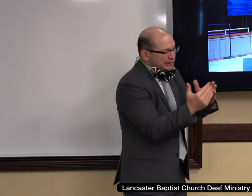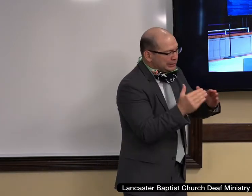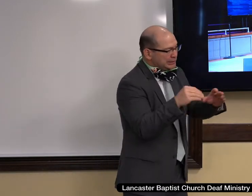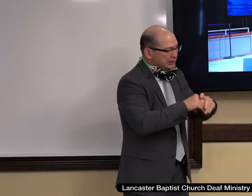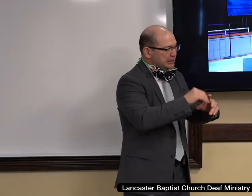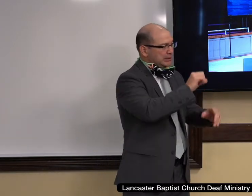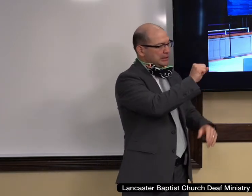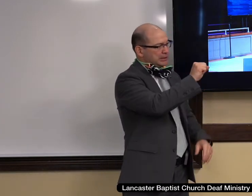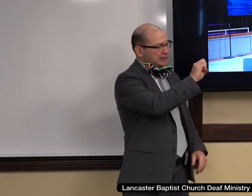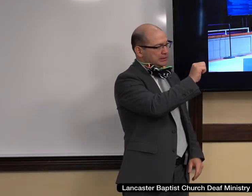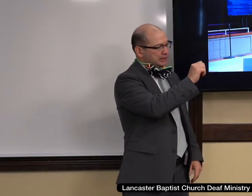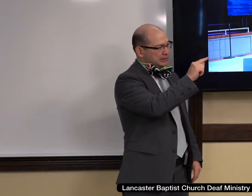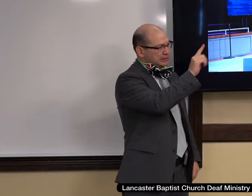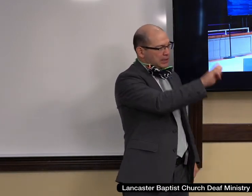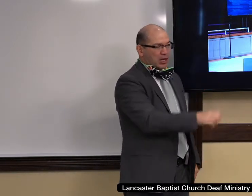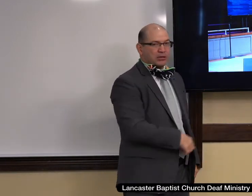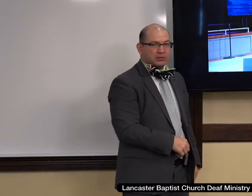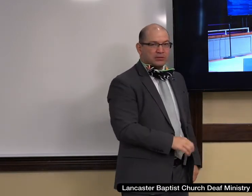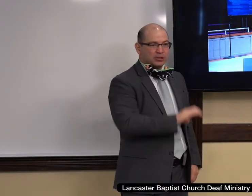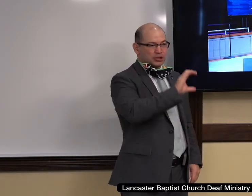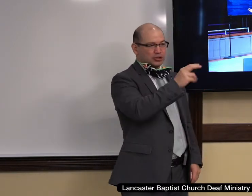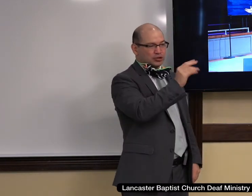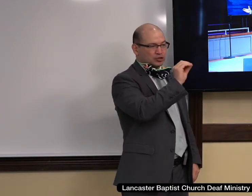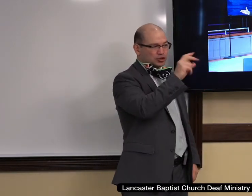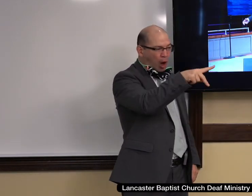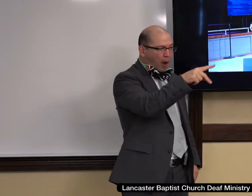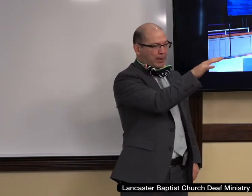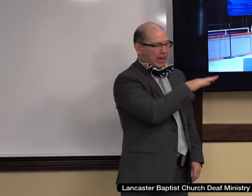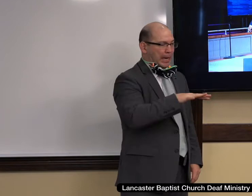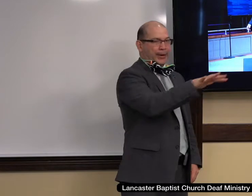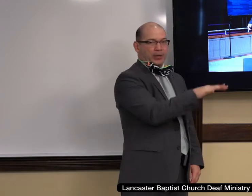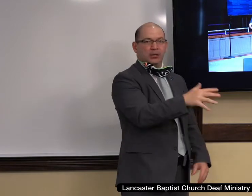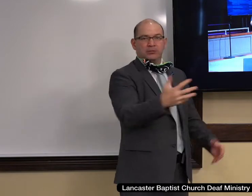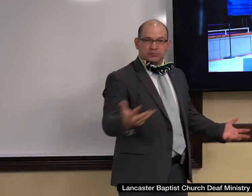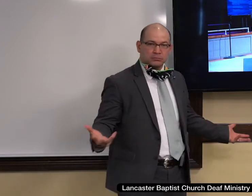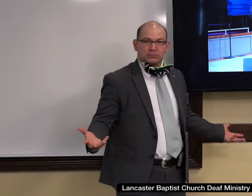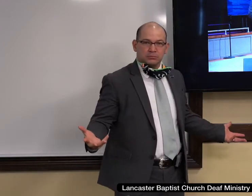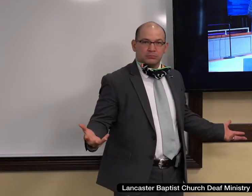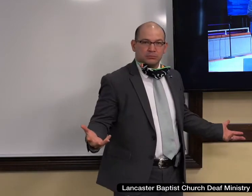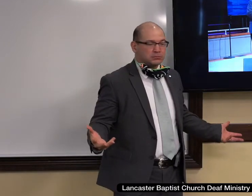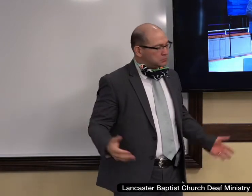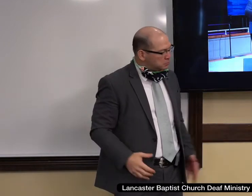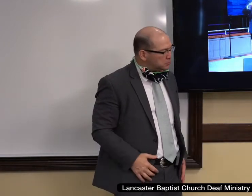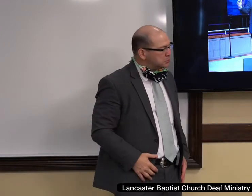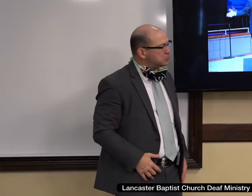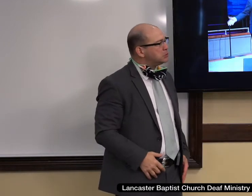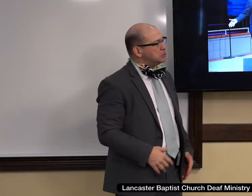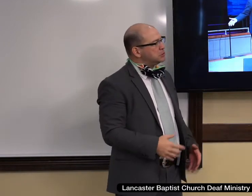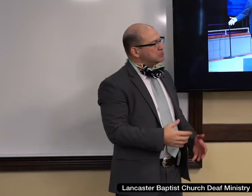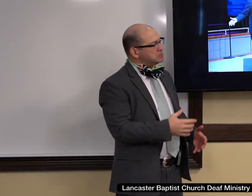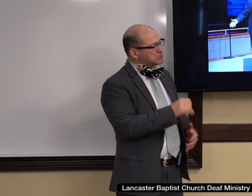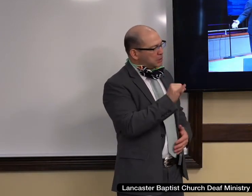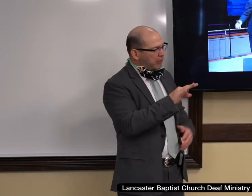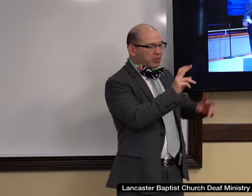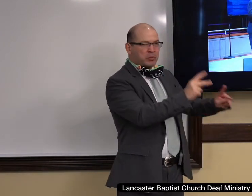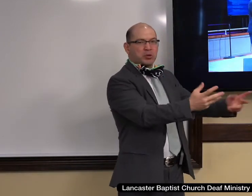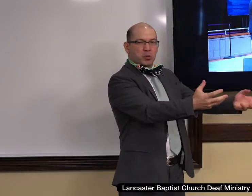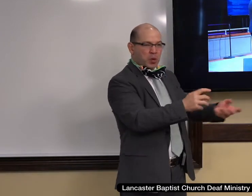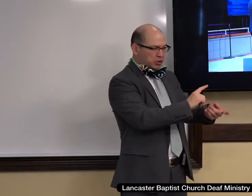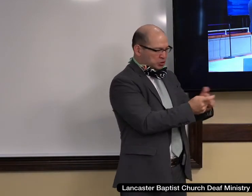You know, I think I want to live however I want to live. And if I want to change my sexual identity,